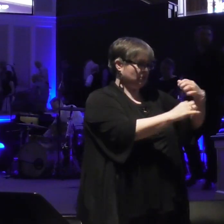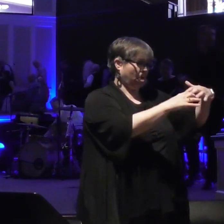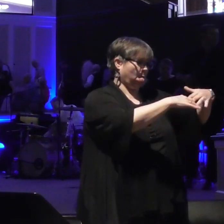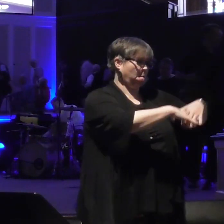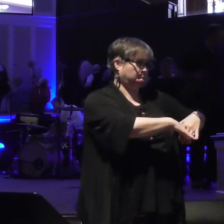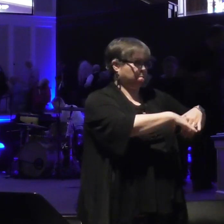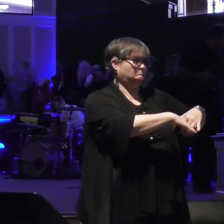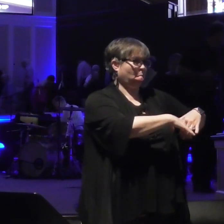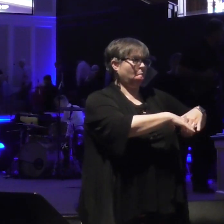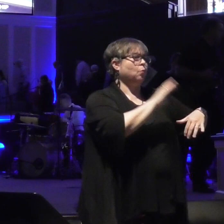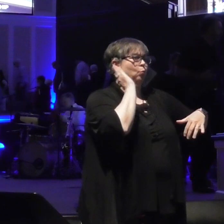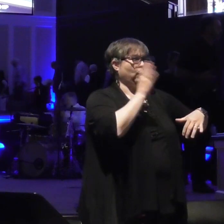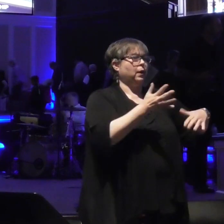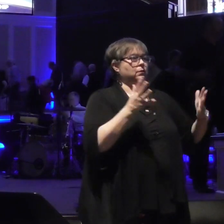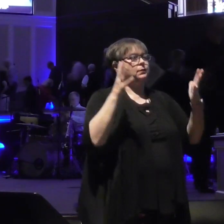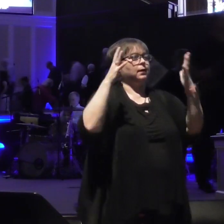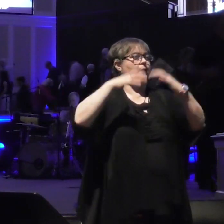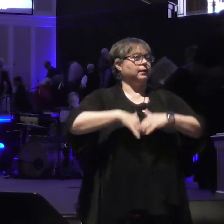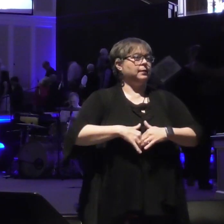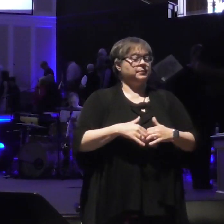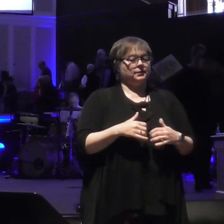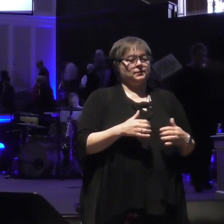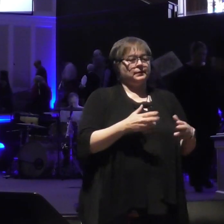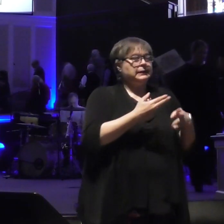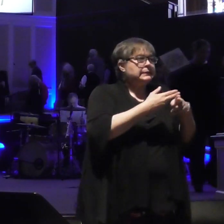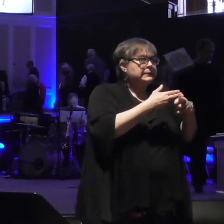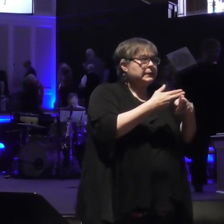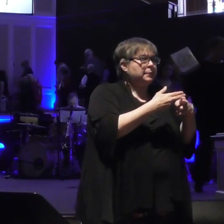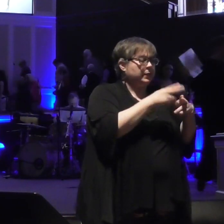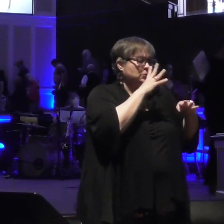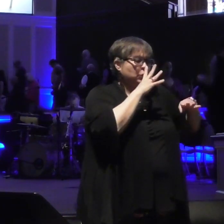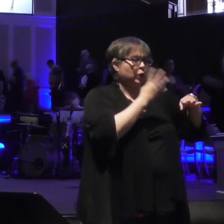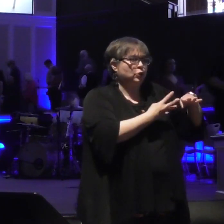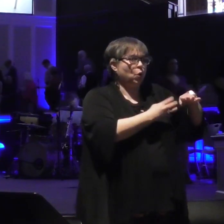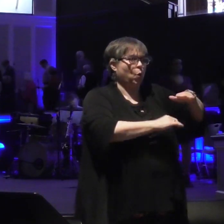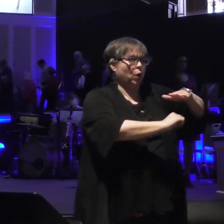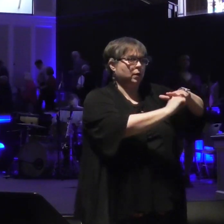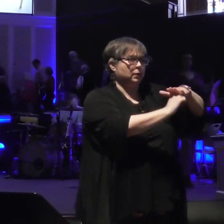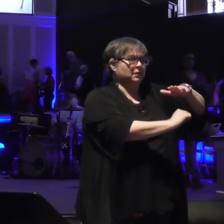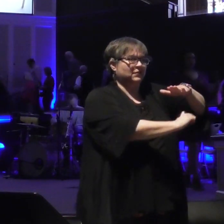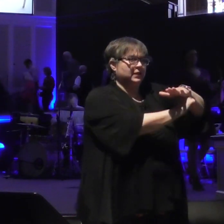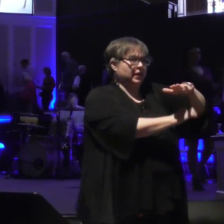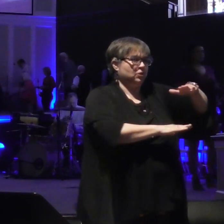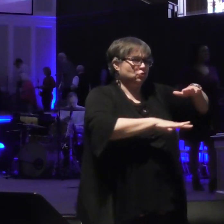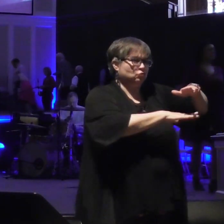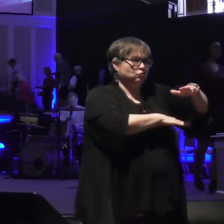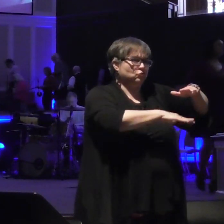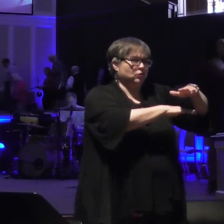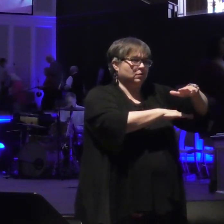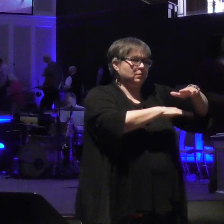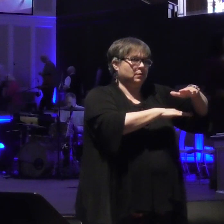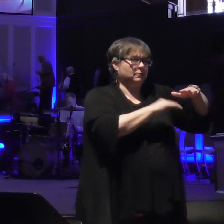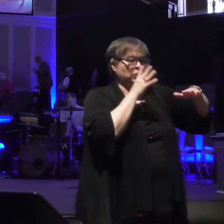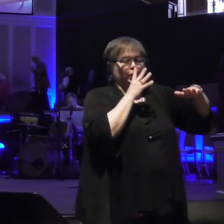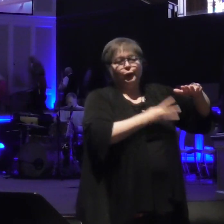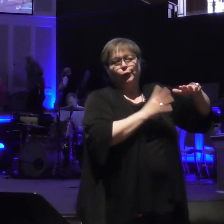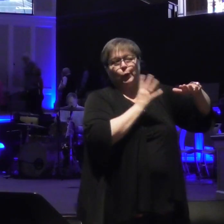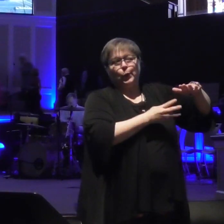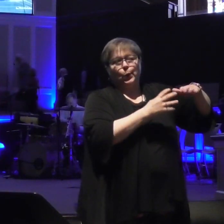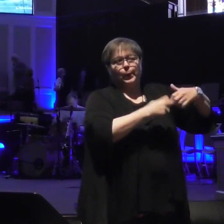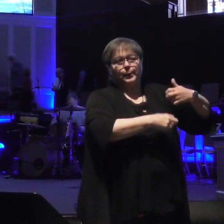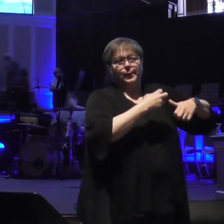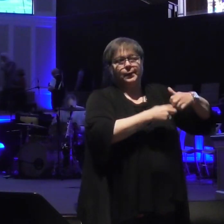fail. For a while, it's easy to ignore what's below the surface. You can believe that things at the base are